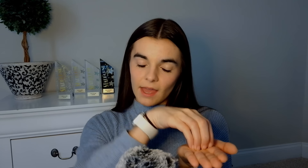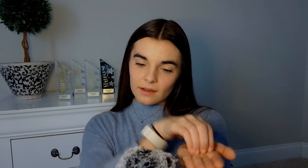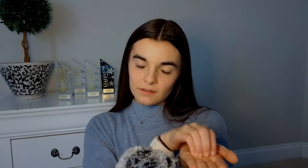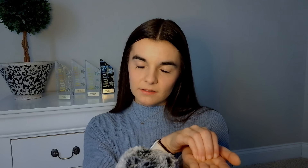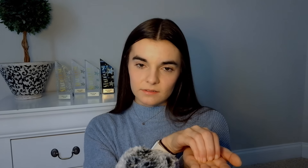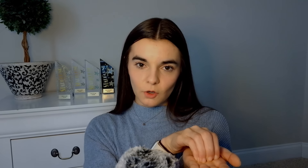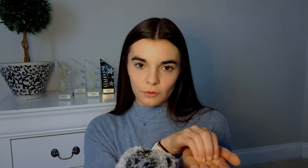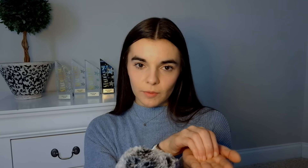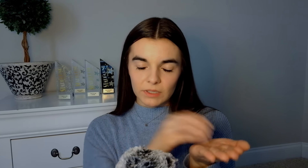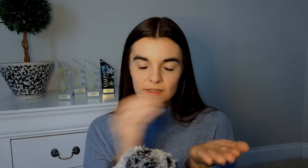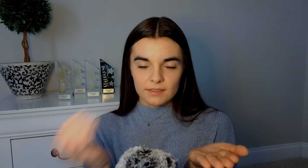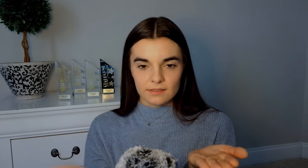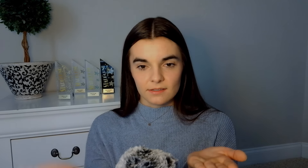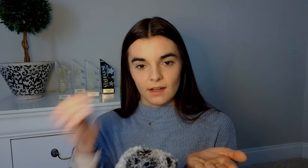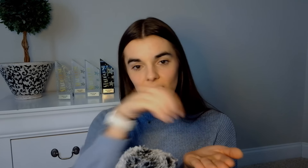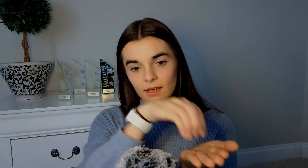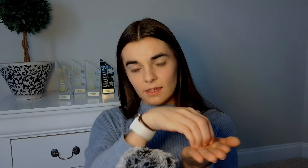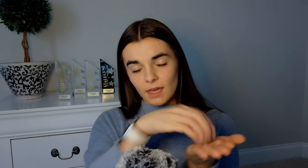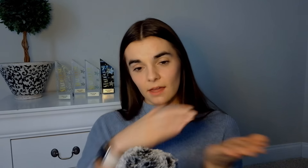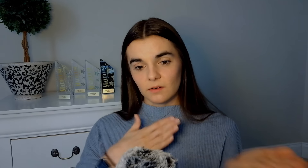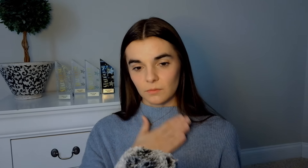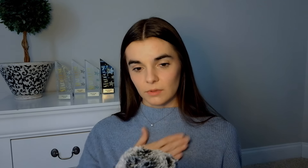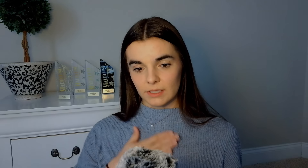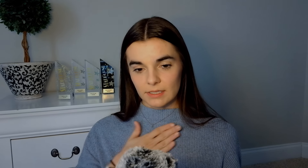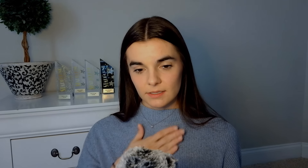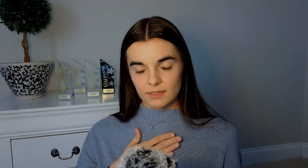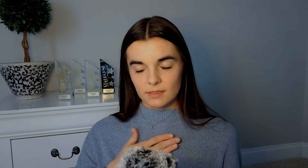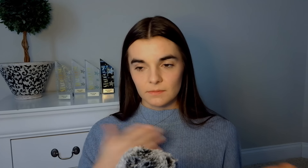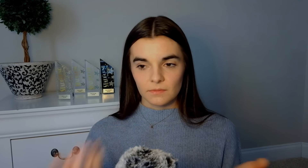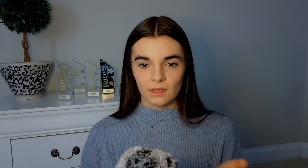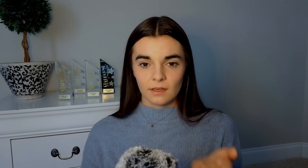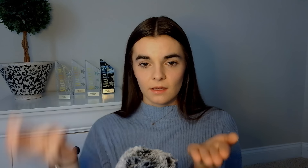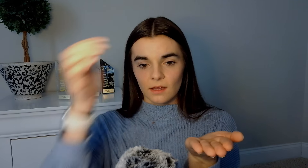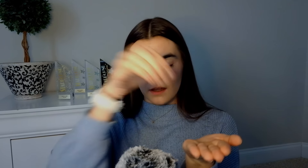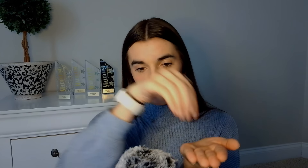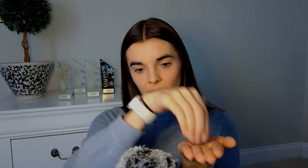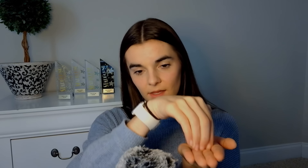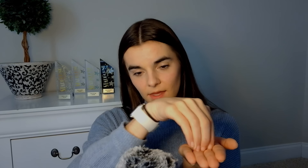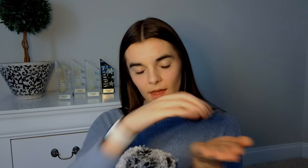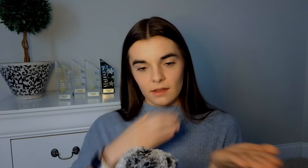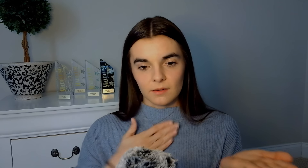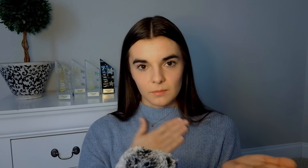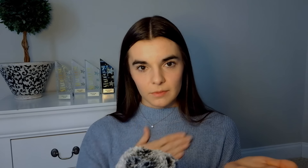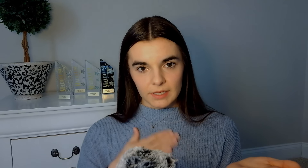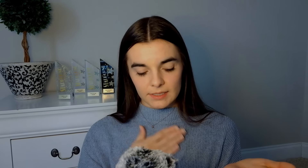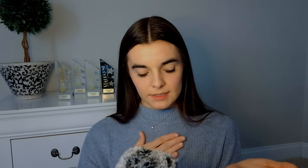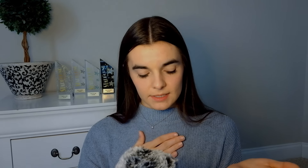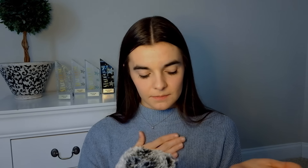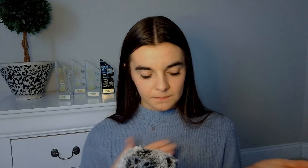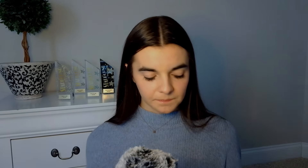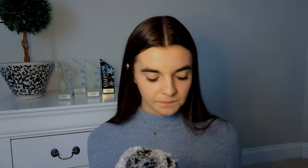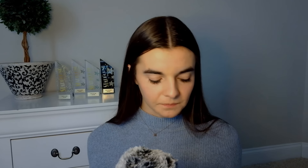Again. Or repeat. Again, please. Again, please.